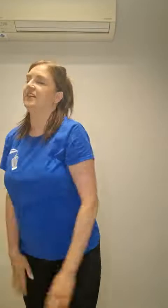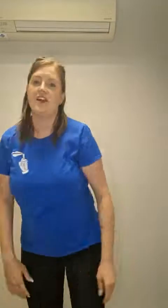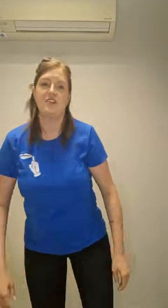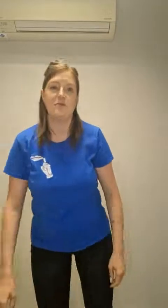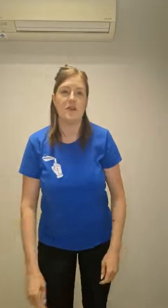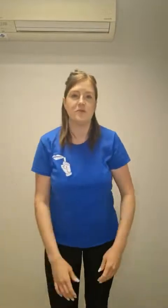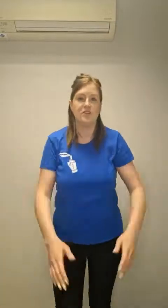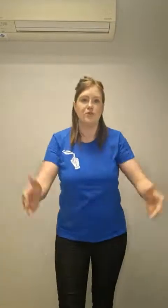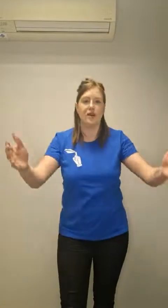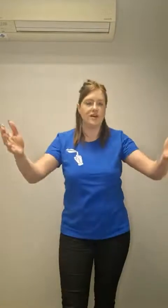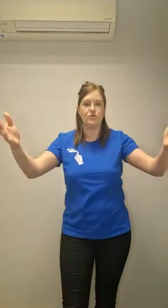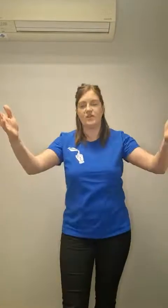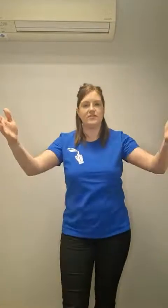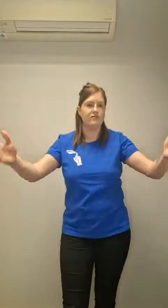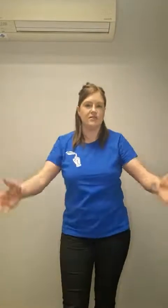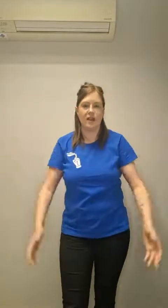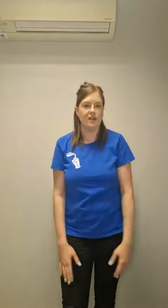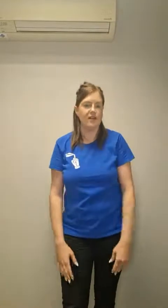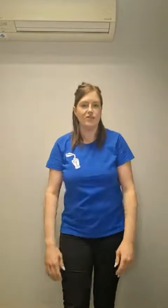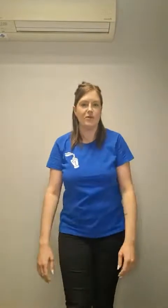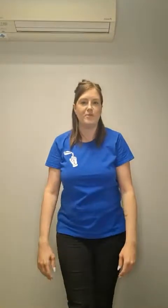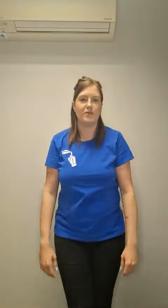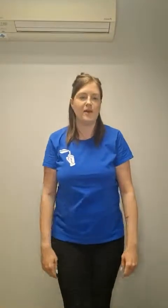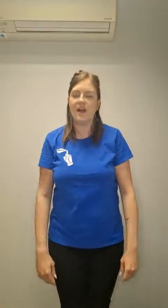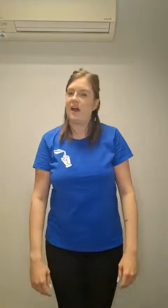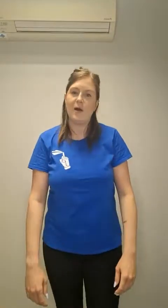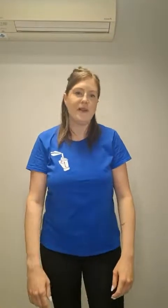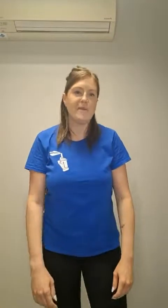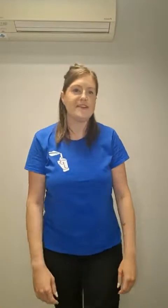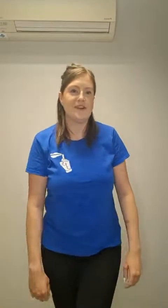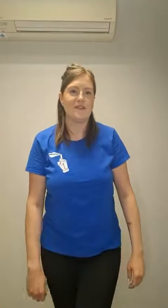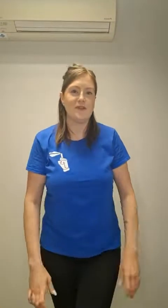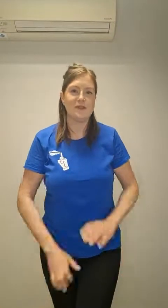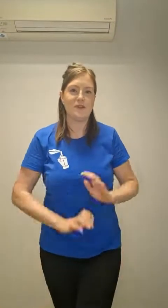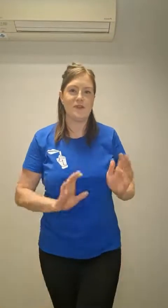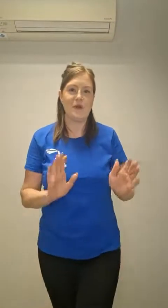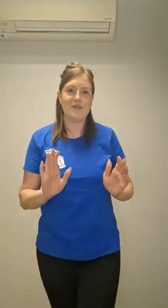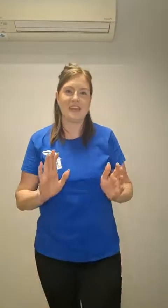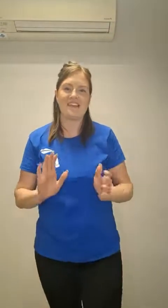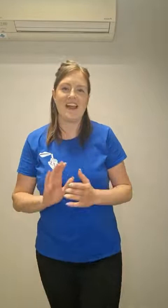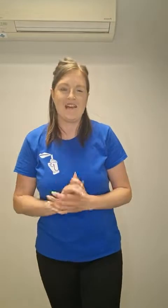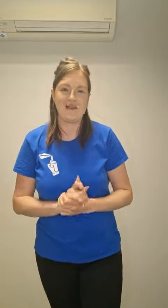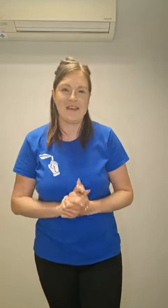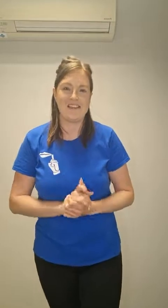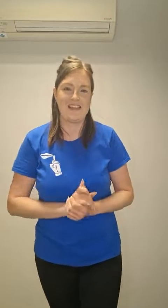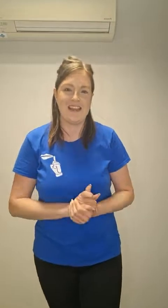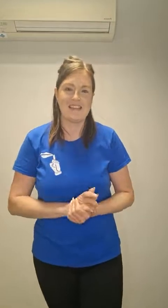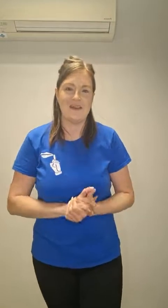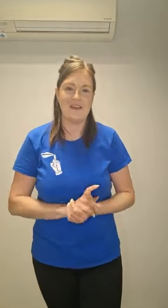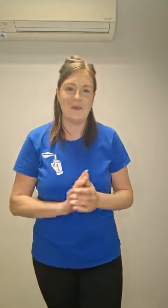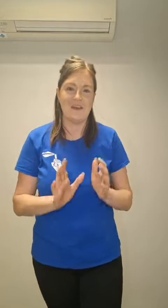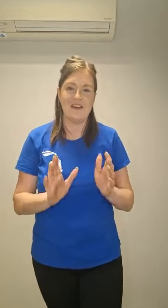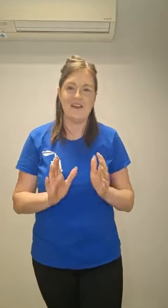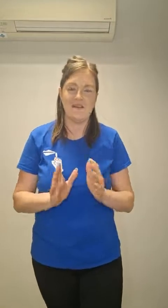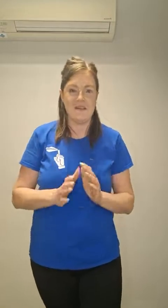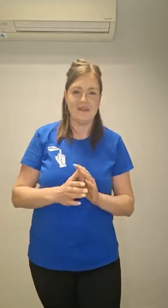Just because I do this every day through April, I'm getting myself in all sorts of knots and twists and things, so I don't want to confuse